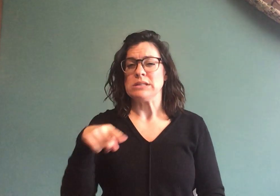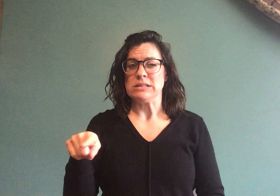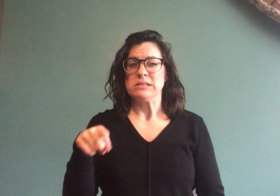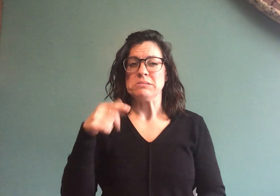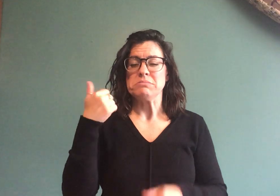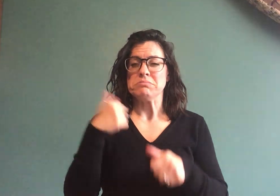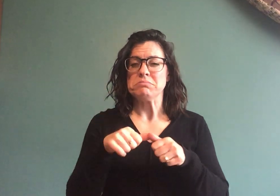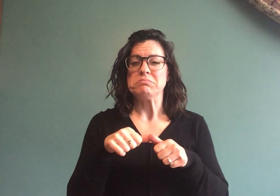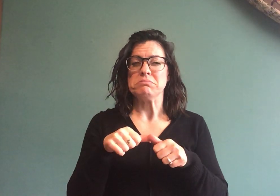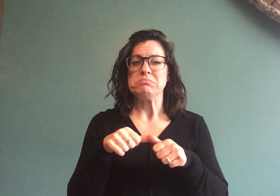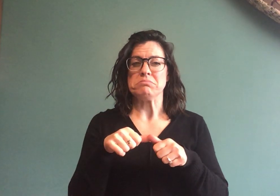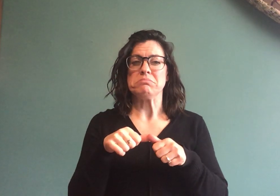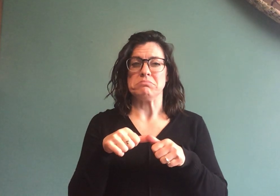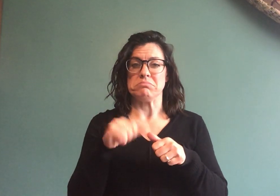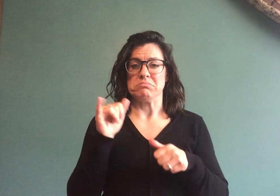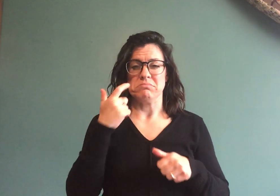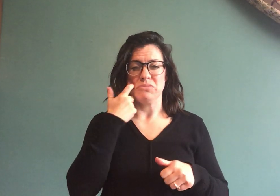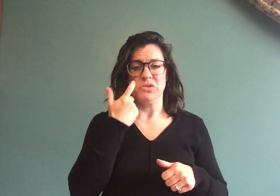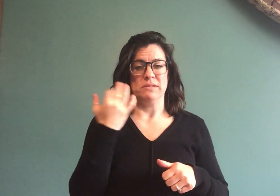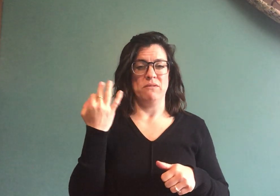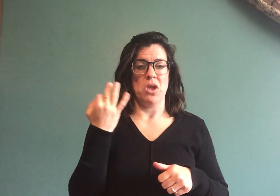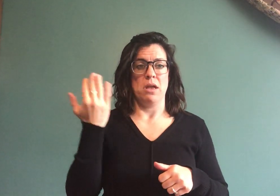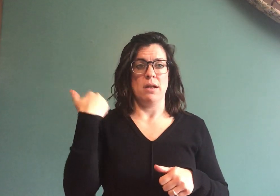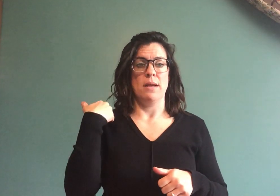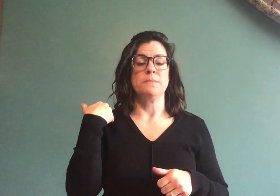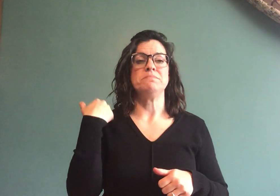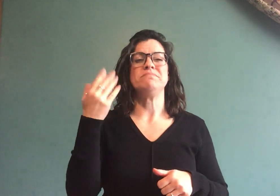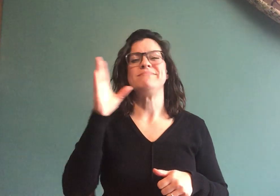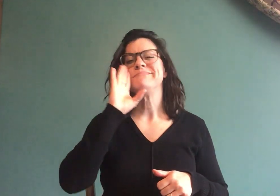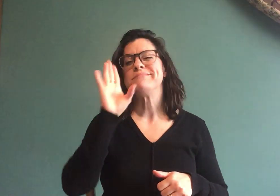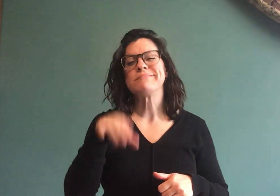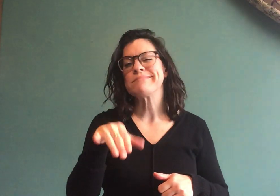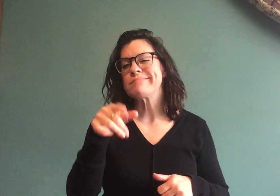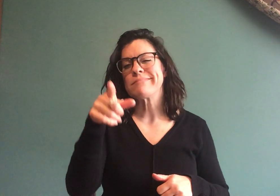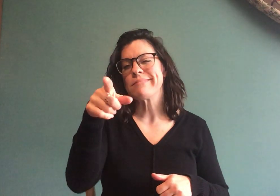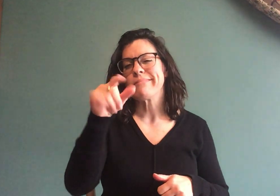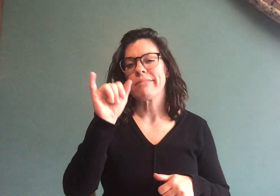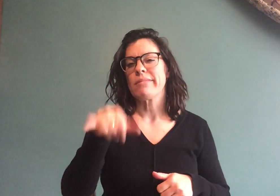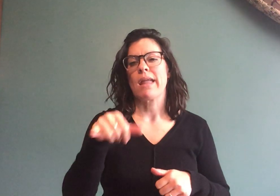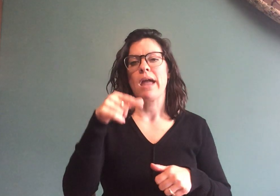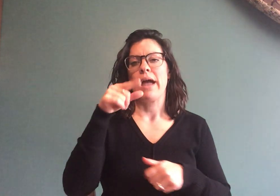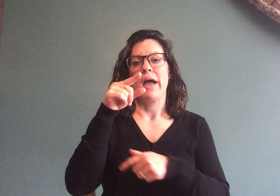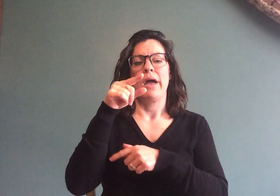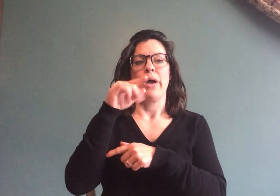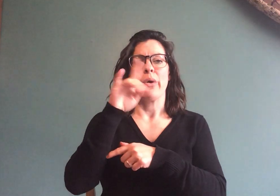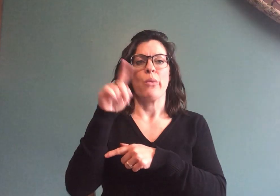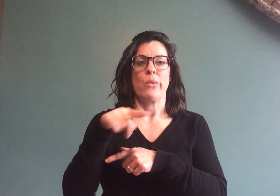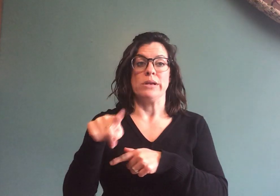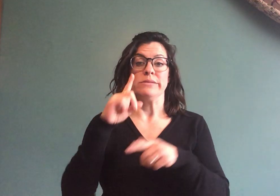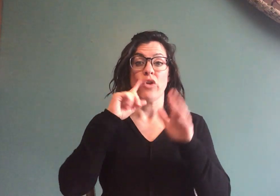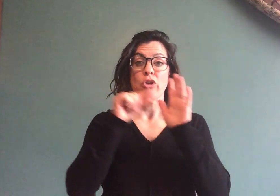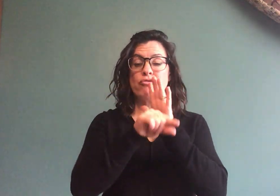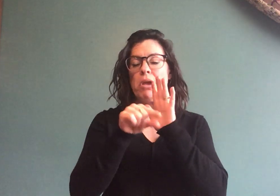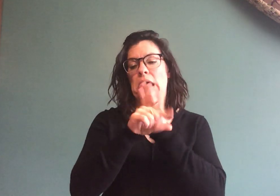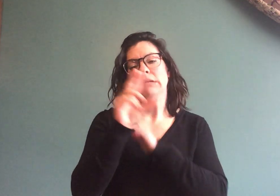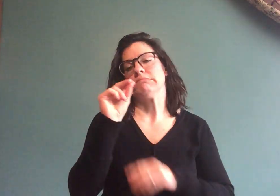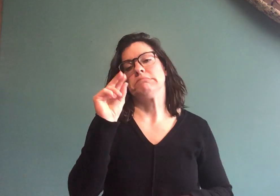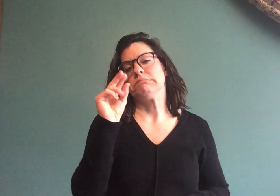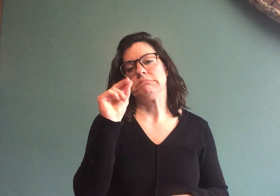Friday. Okay, as it doesn't count for anything, does anyone want to go over it? Anybody have any concerns